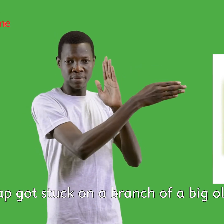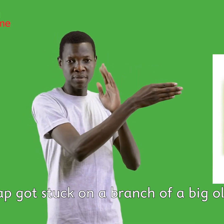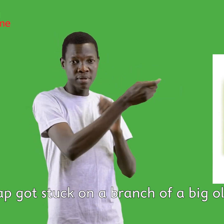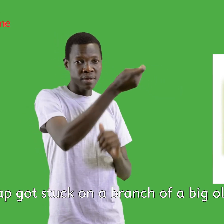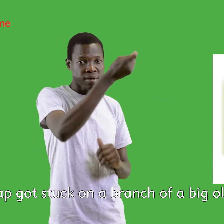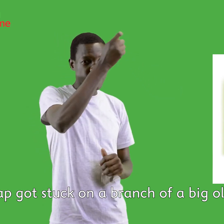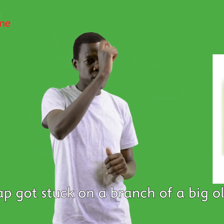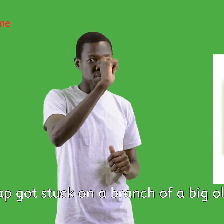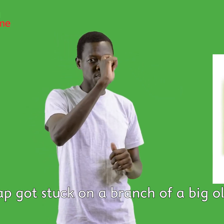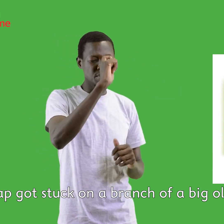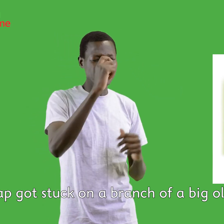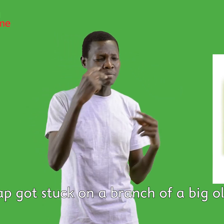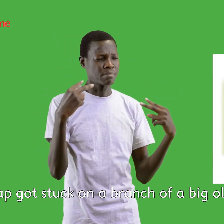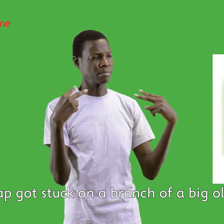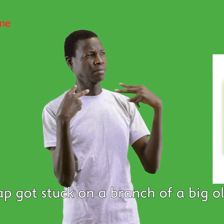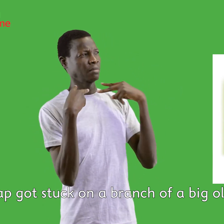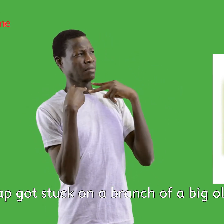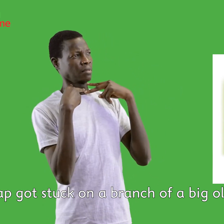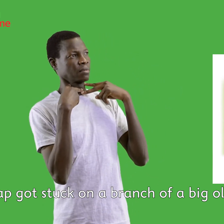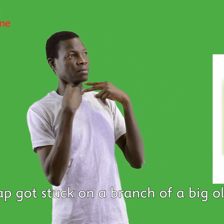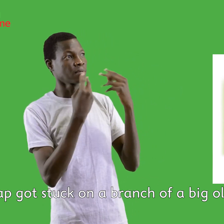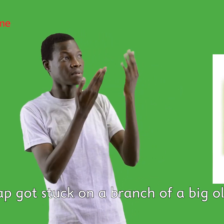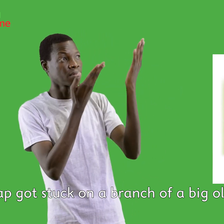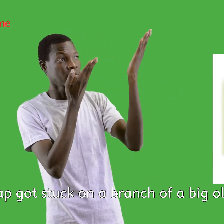My cap got stuck on a branch of a big old tree.